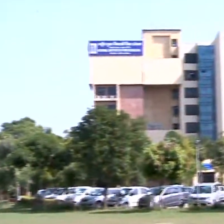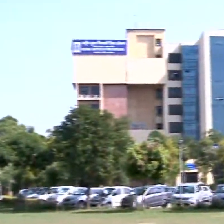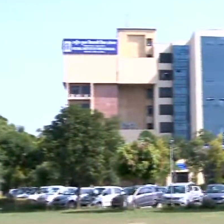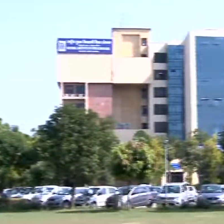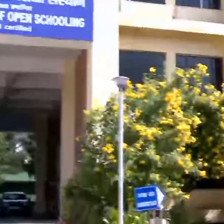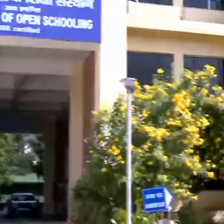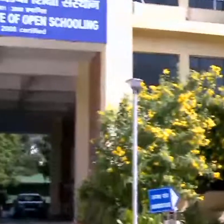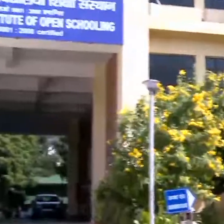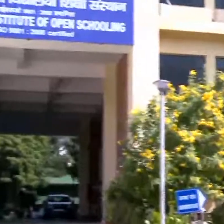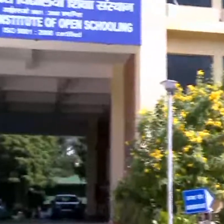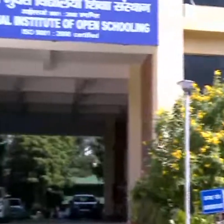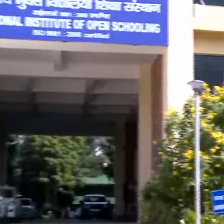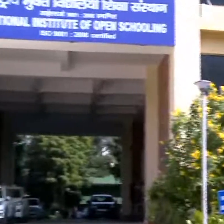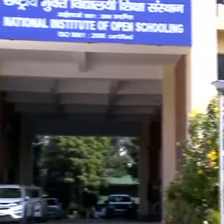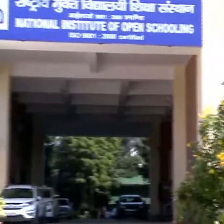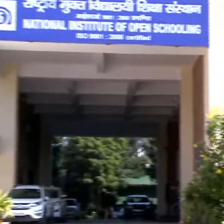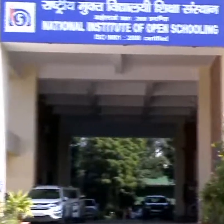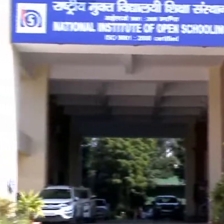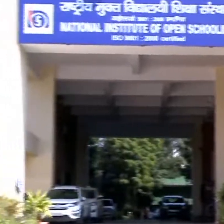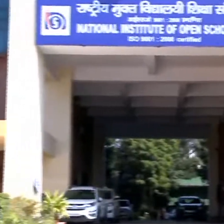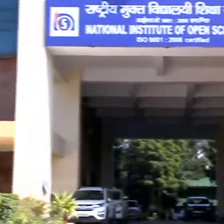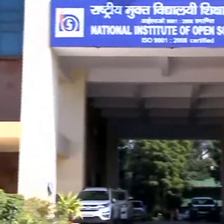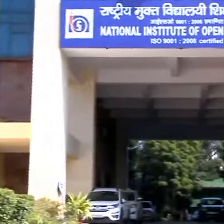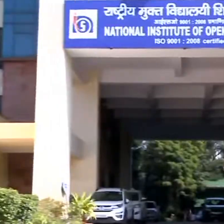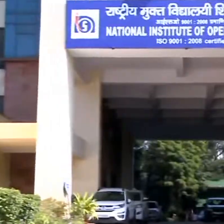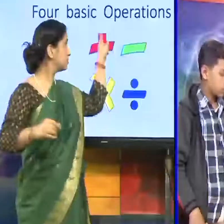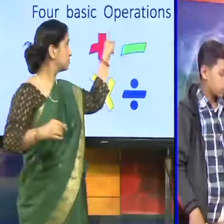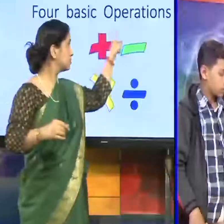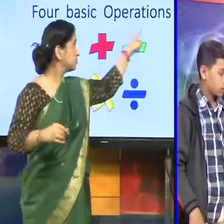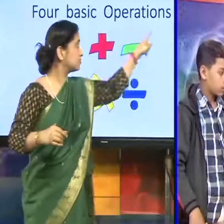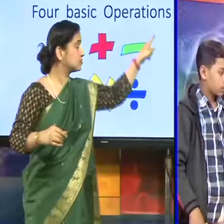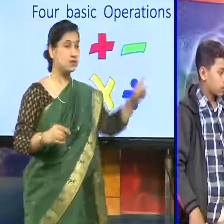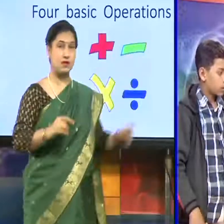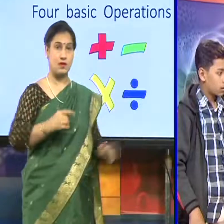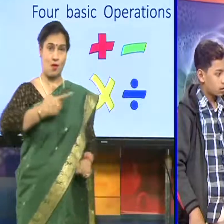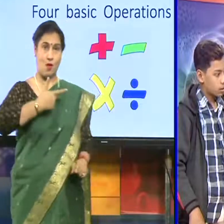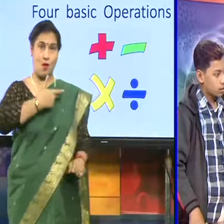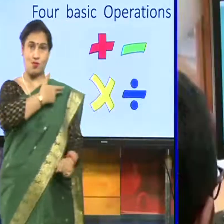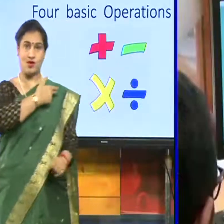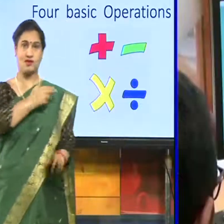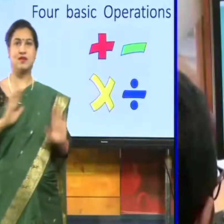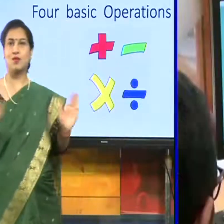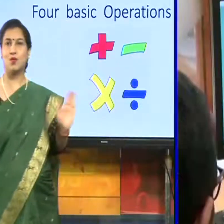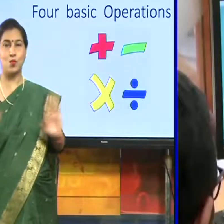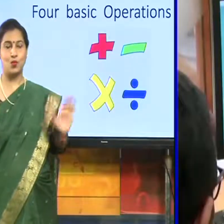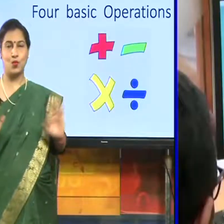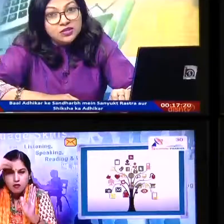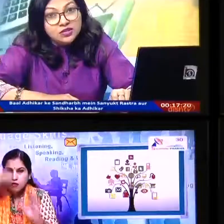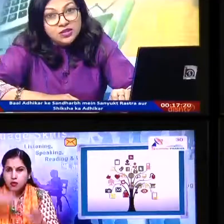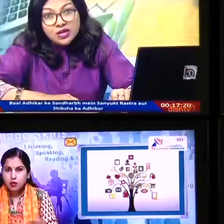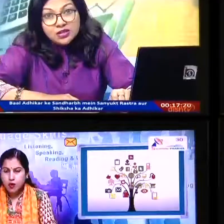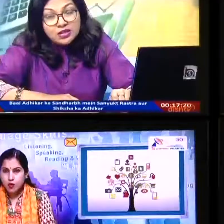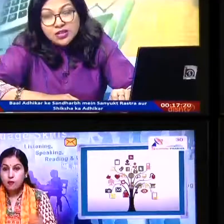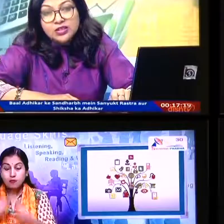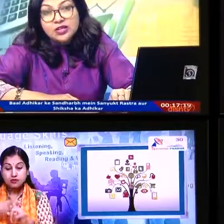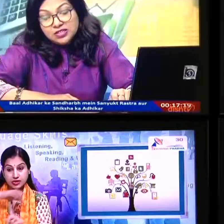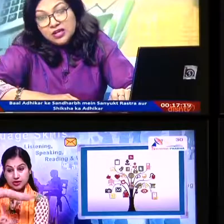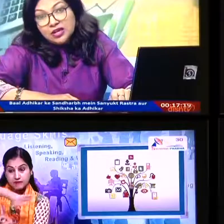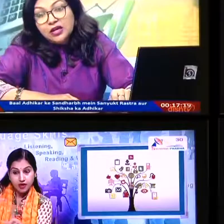NIOS, the largest open distance learning system in the world, promotes optimum use of educational technology with a motto to reach the